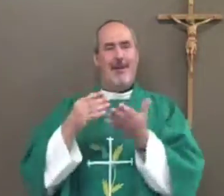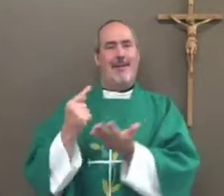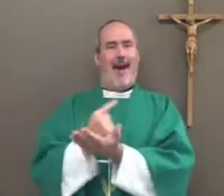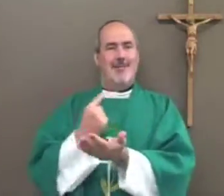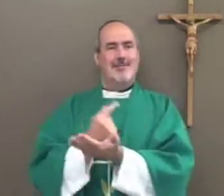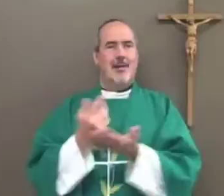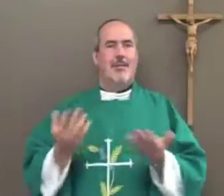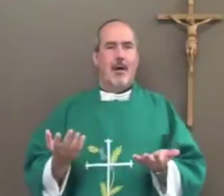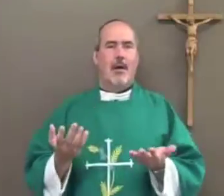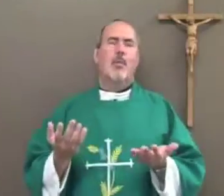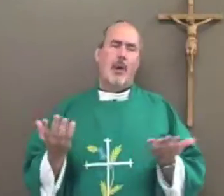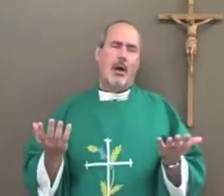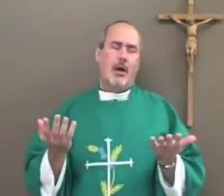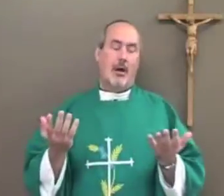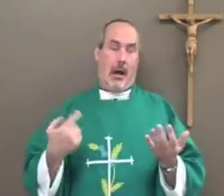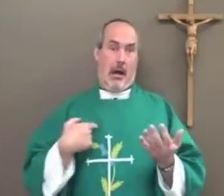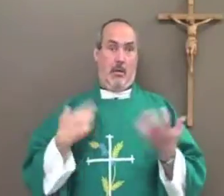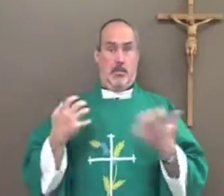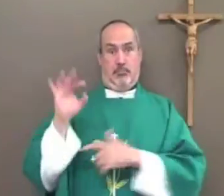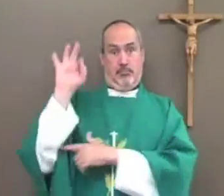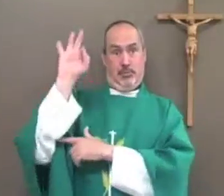usually focus on the gospel for my homily.